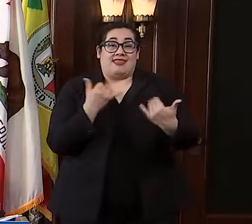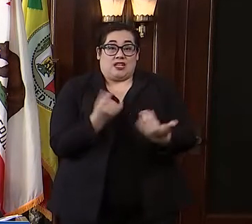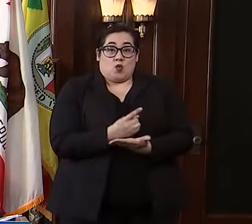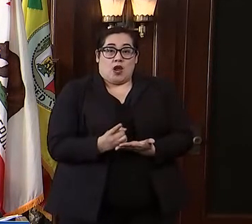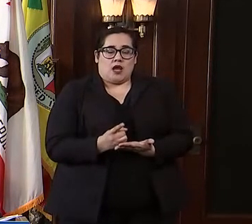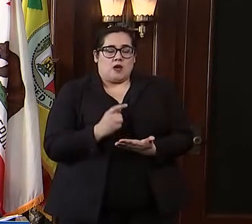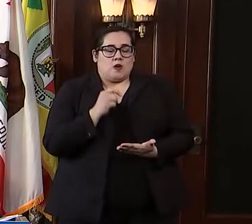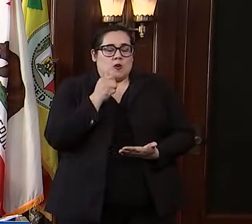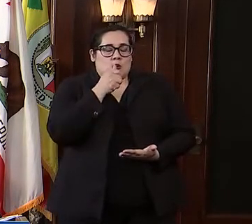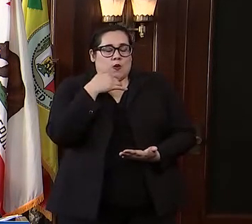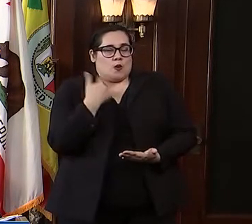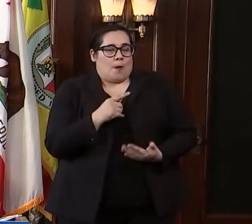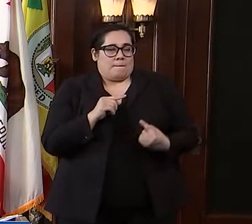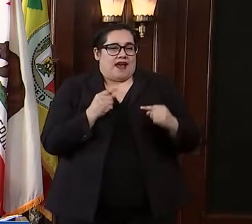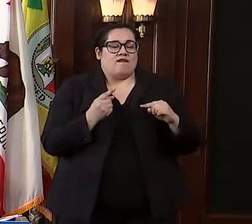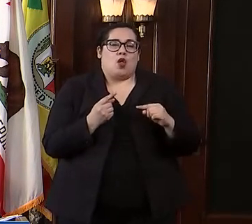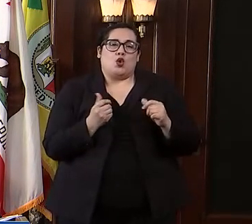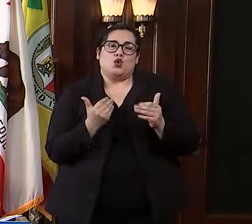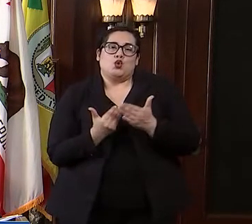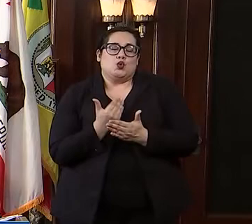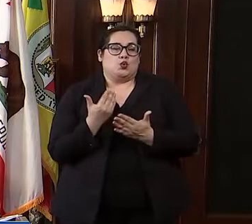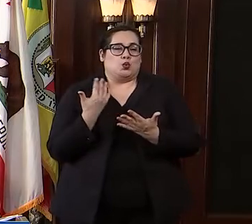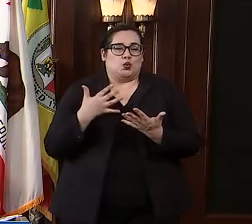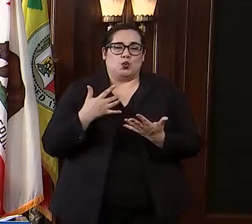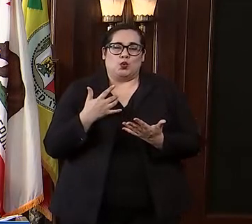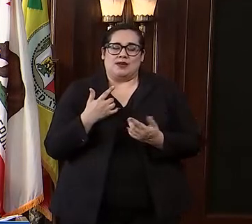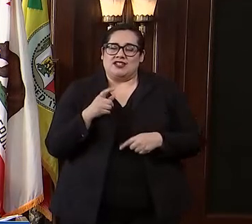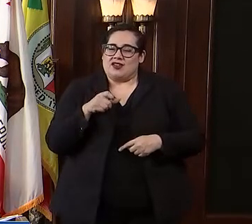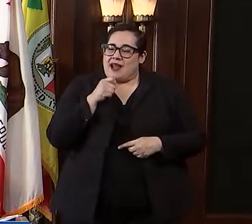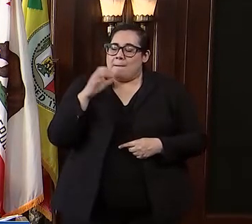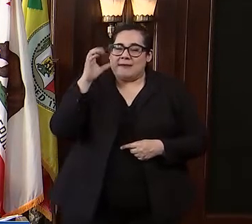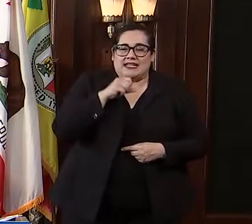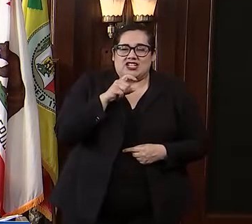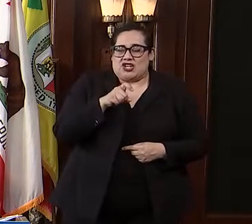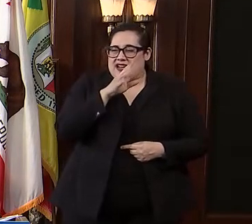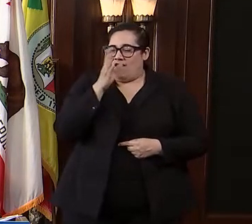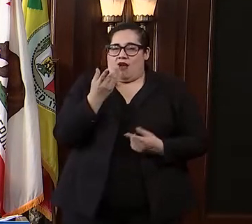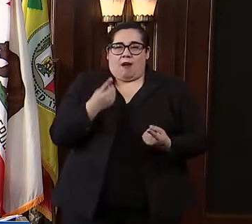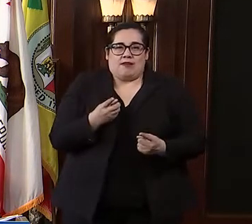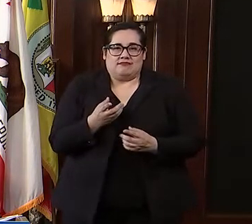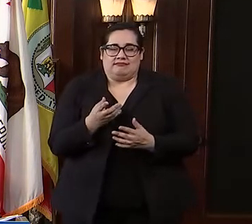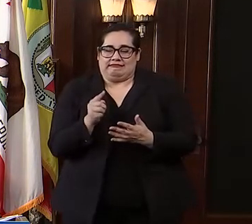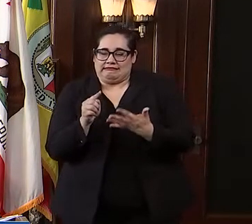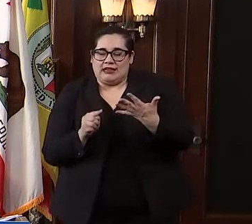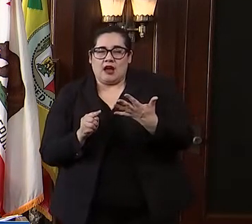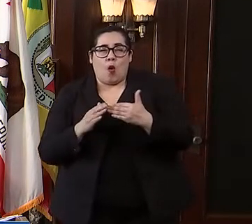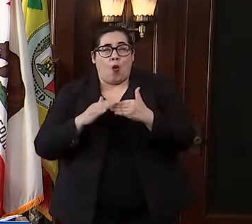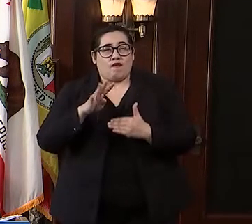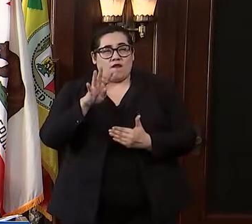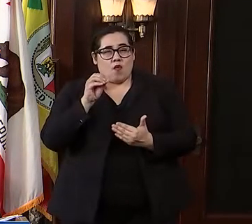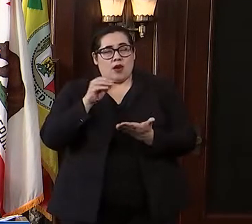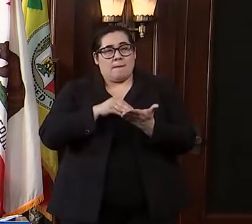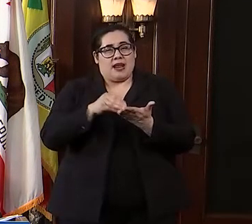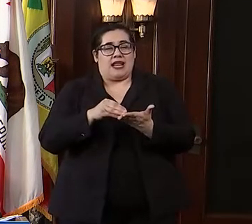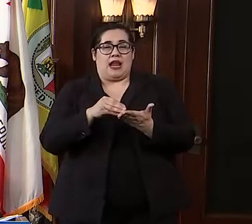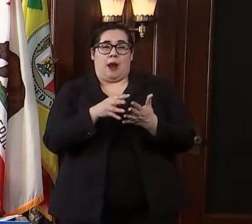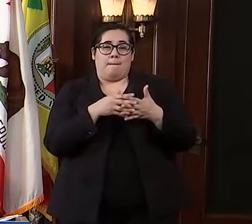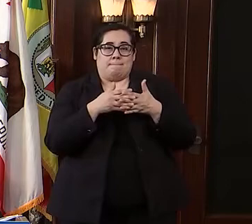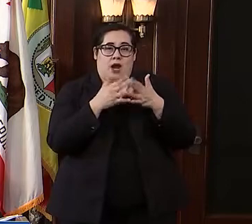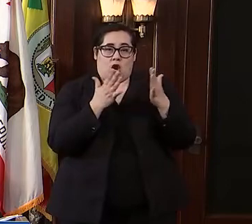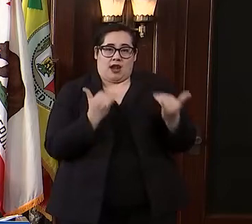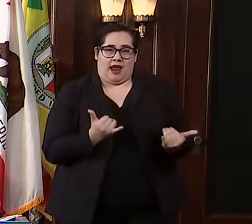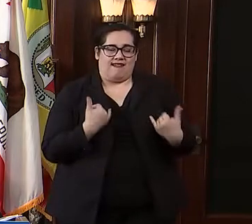ones that we cannot miss and ones that were never supposed to happen. More than 40 million Americans are now